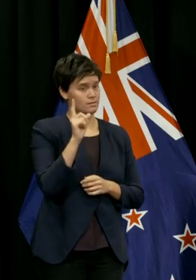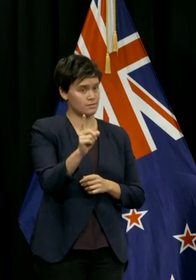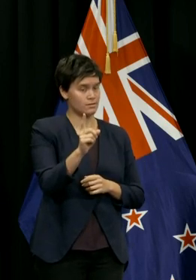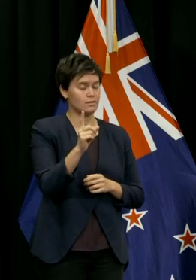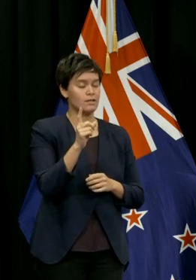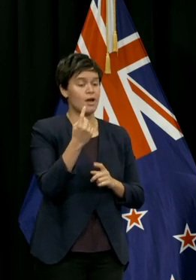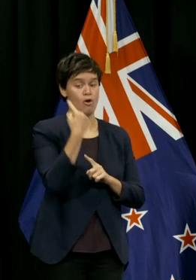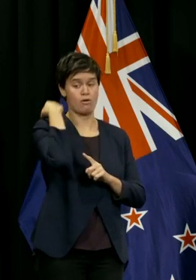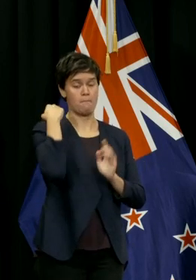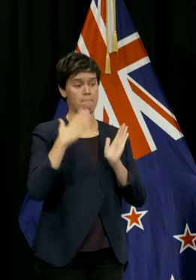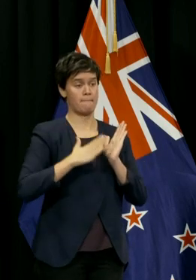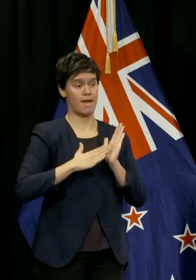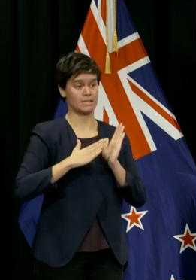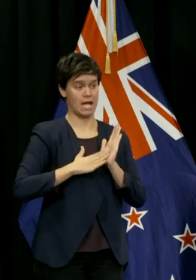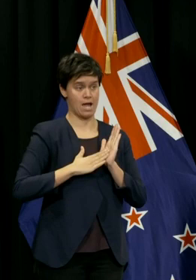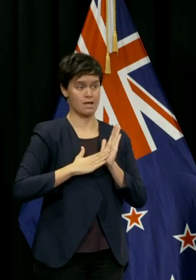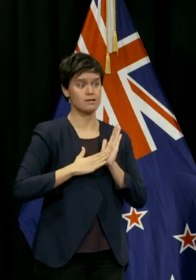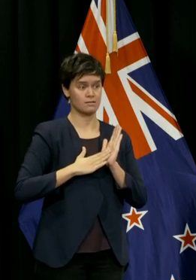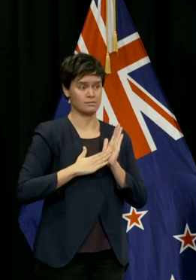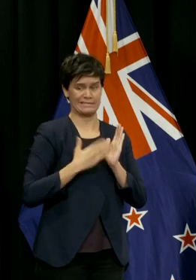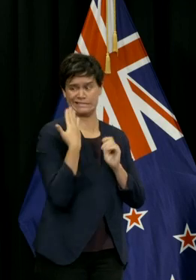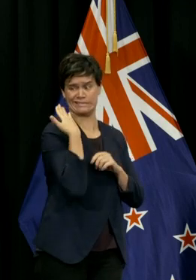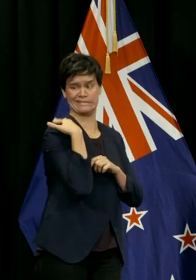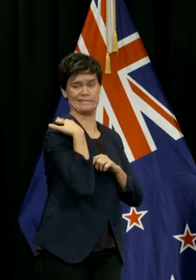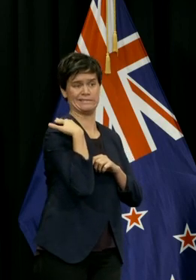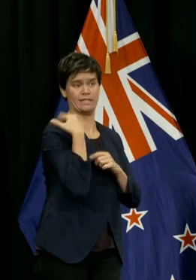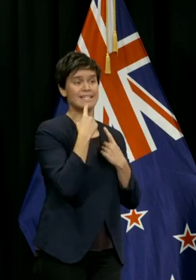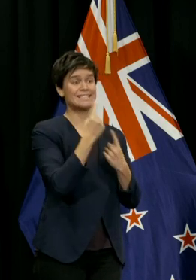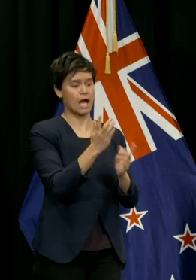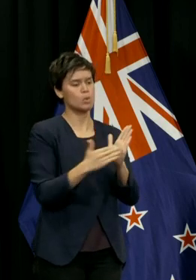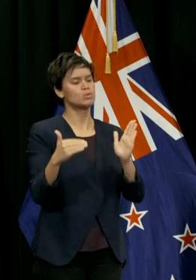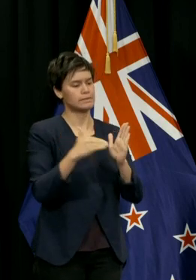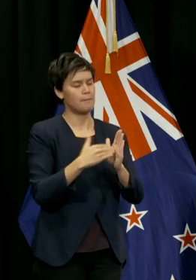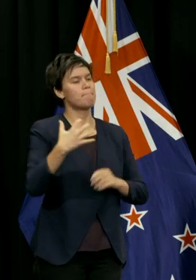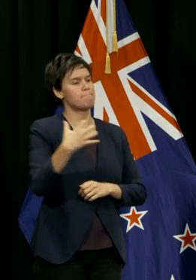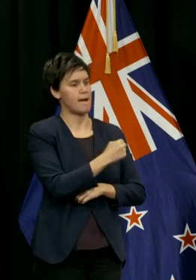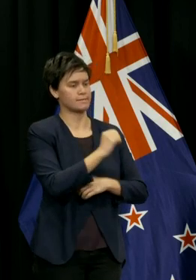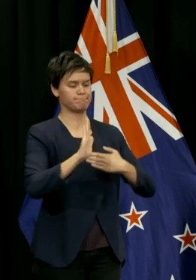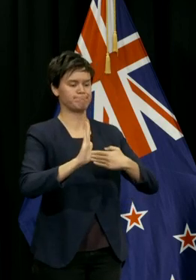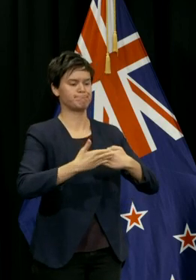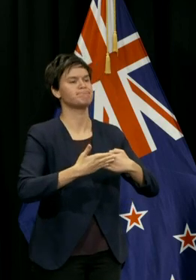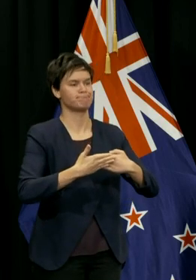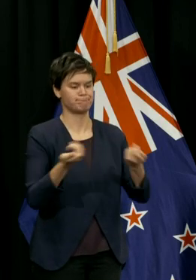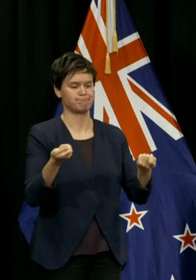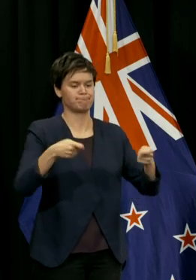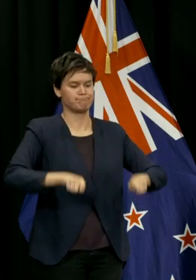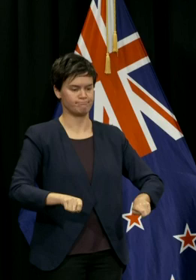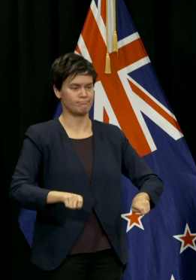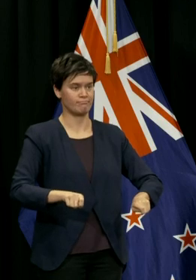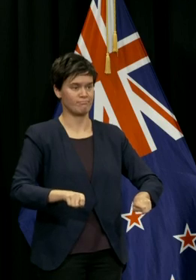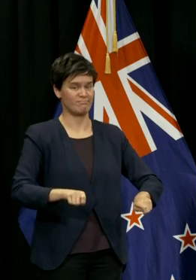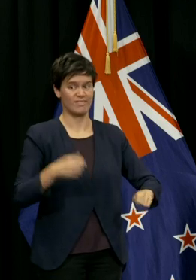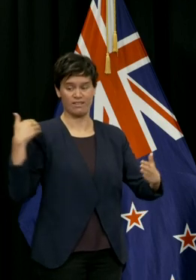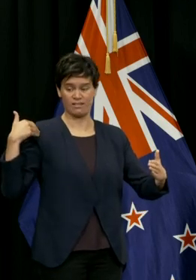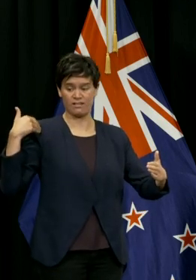Monday, we said we needed to shut New Zealand down. And here we are on Thursday, with our streets